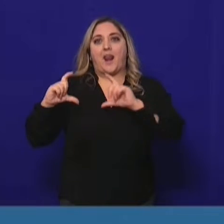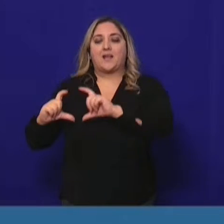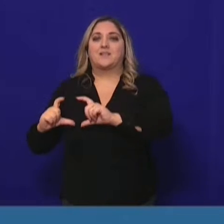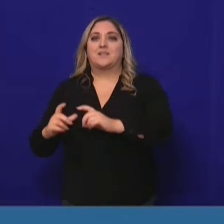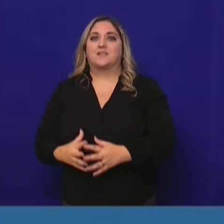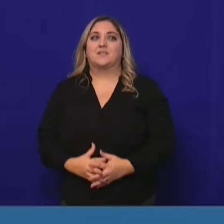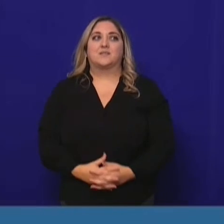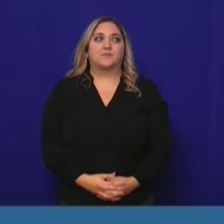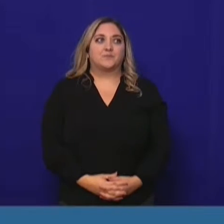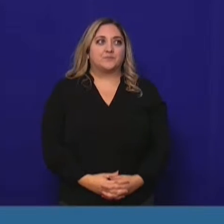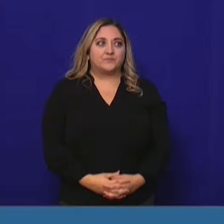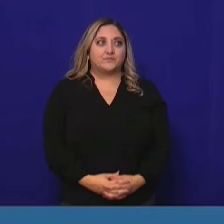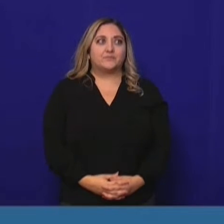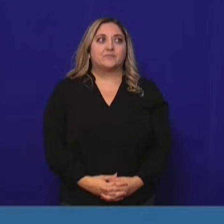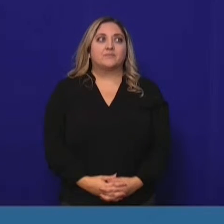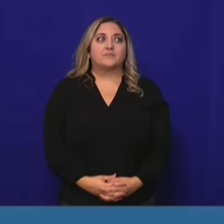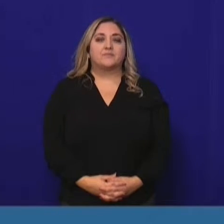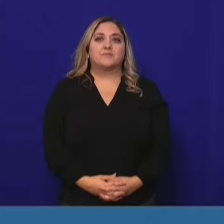awtorizzata.